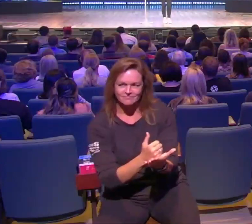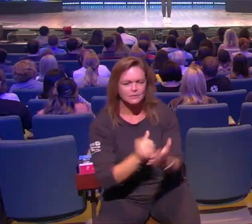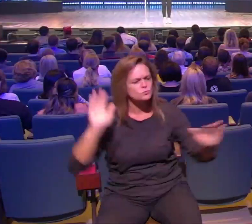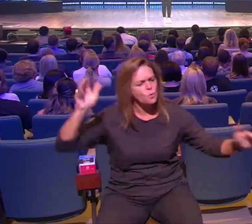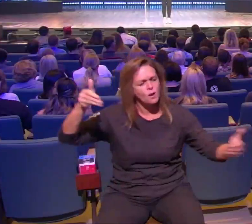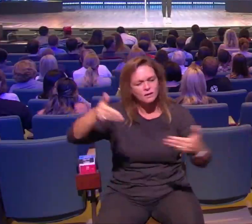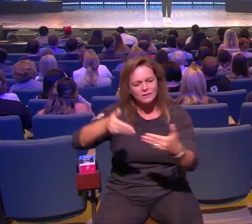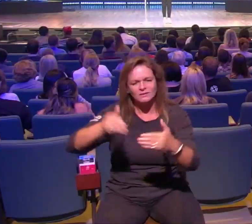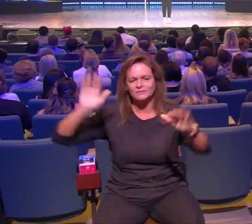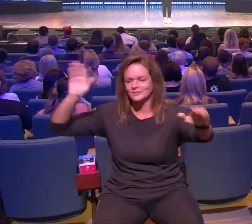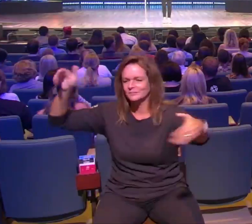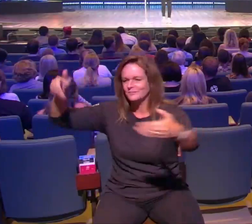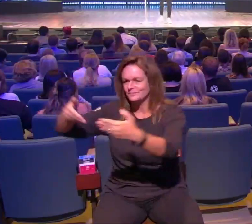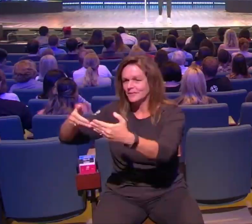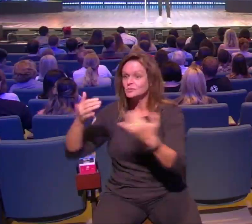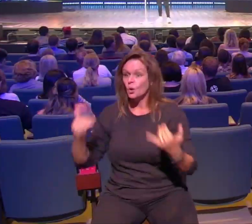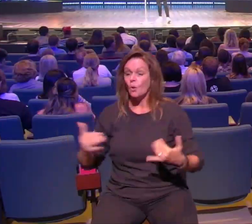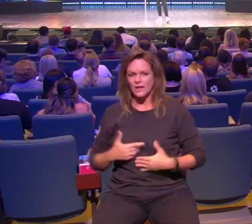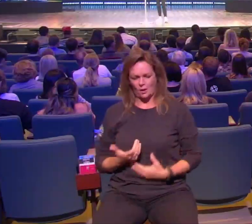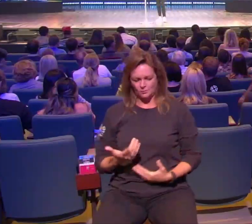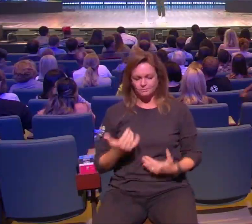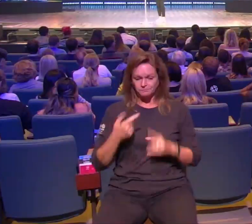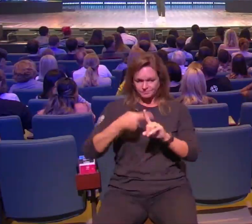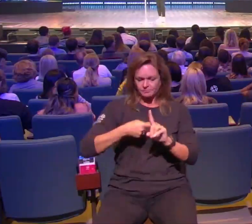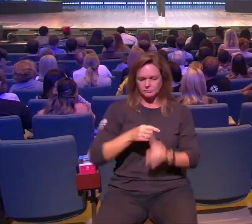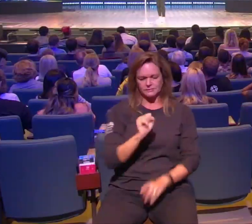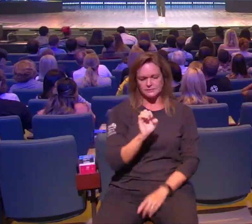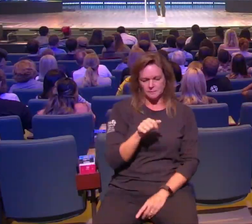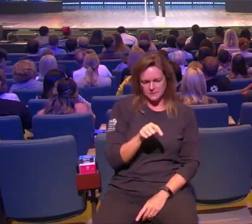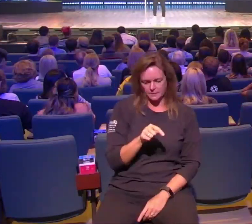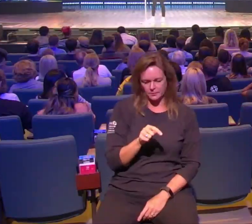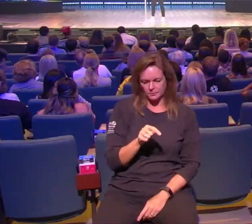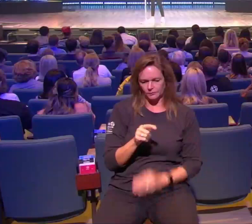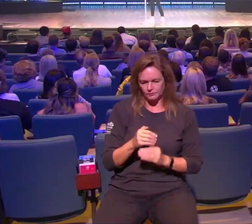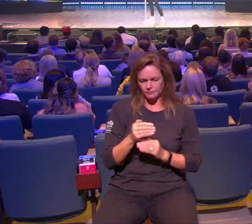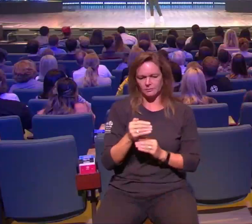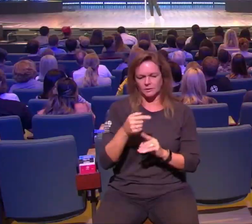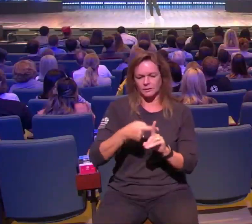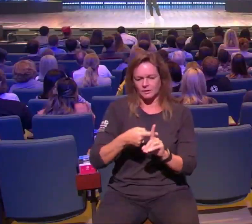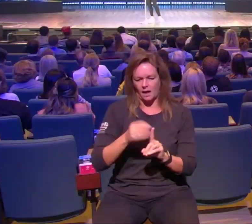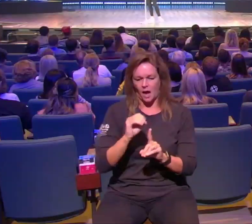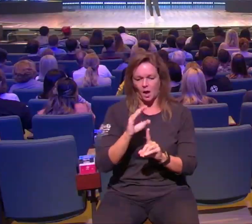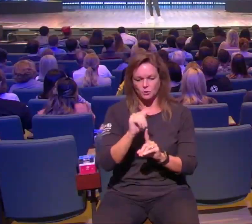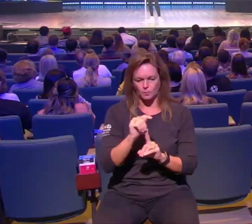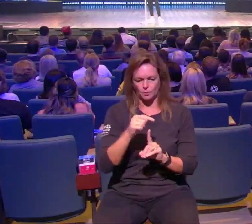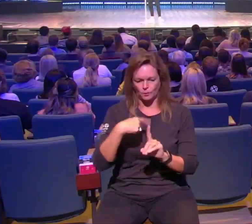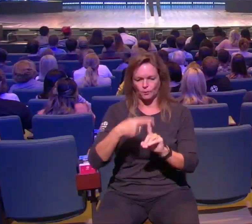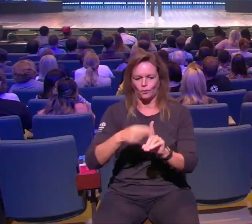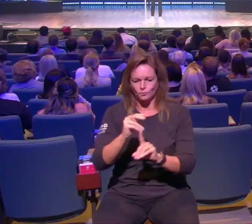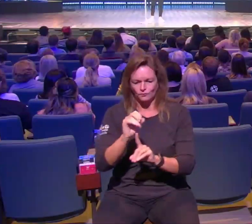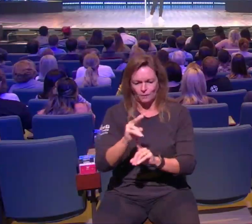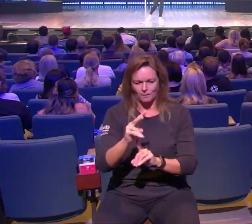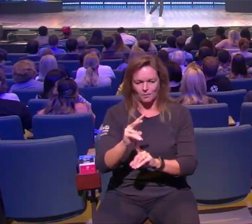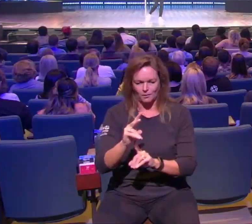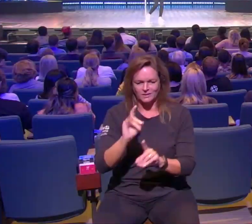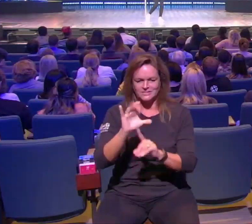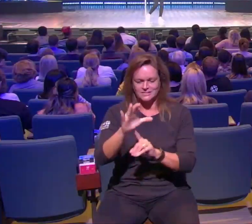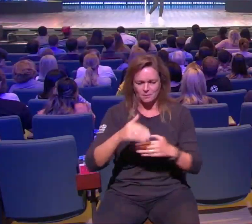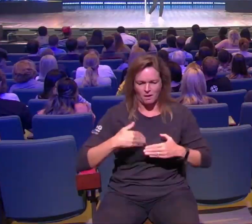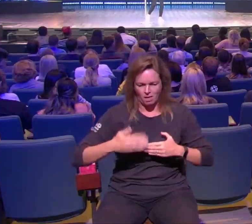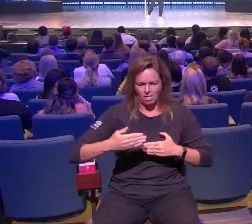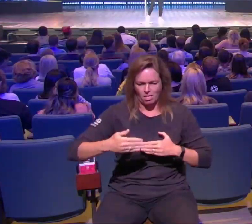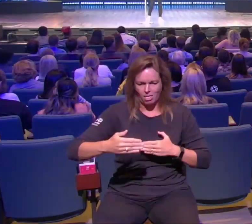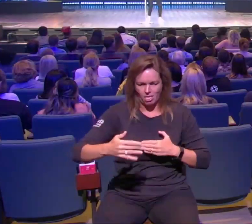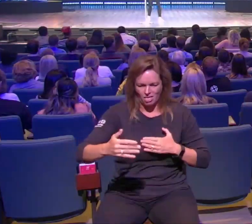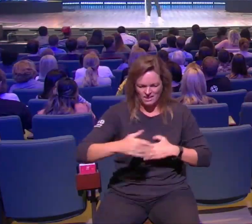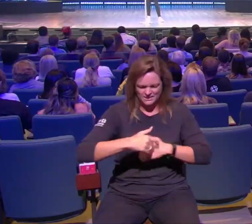season. And I wanna share the word that God has put on my heart because I am praying that you are ready to receive the word